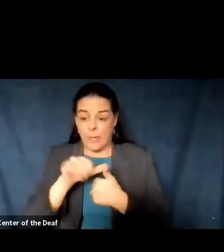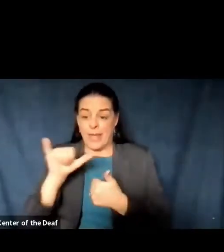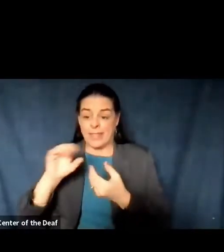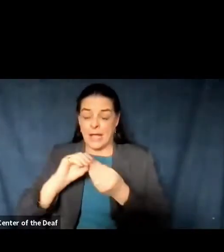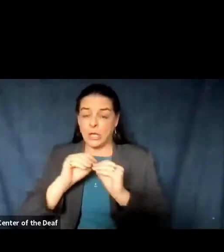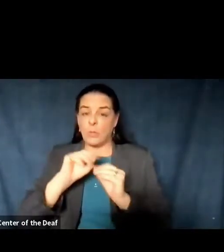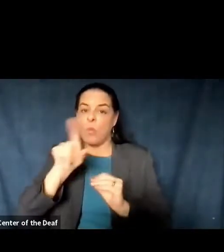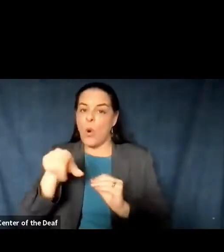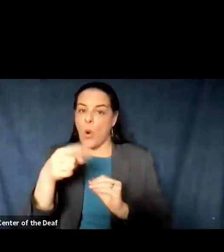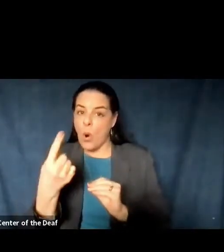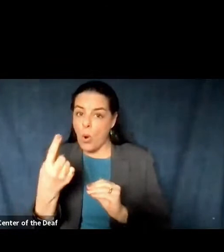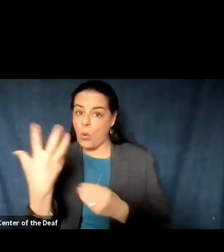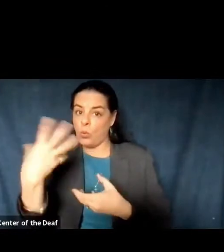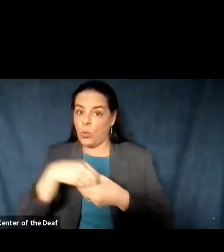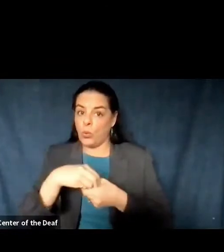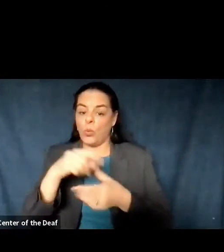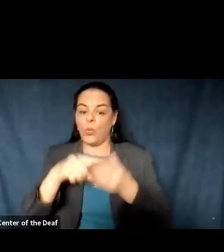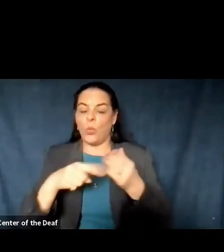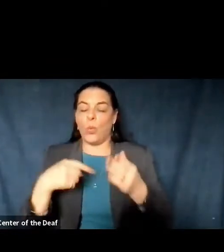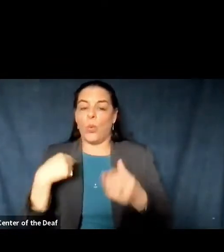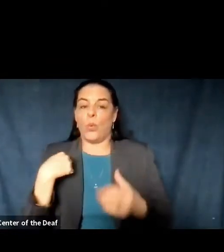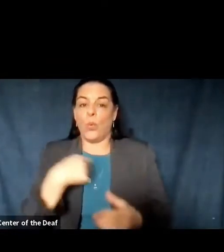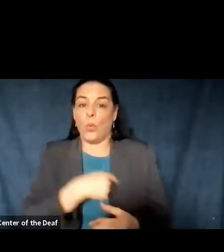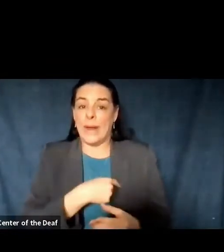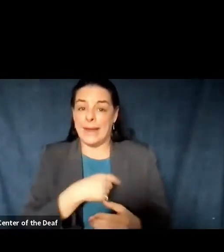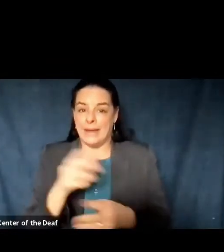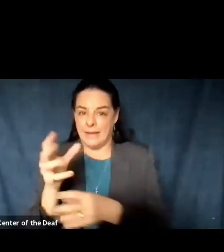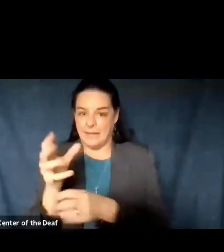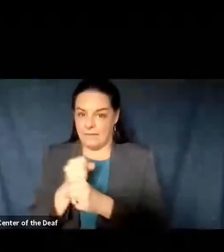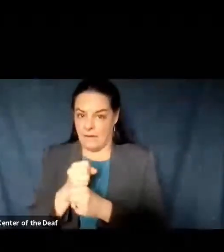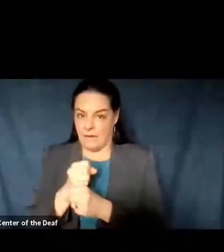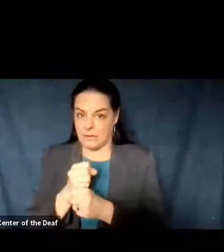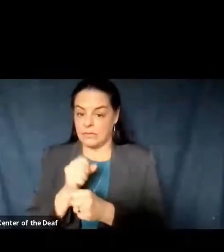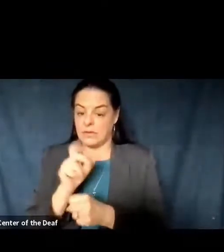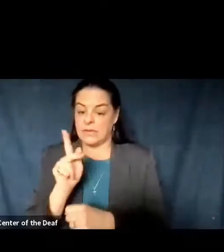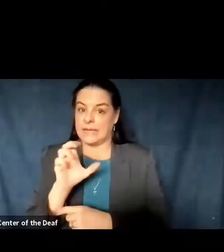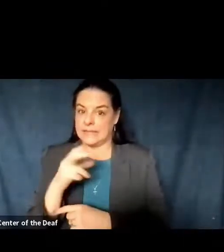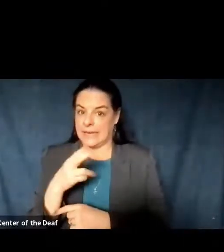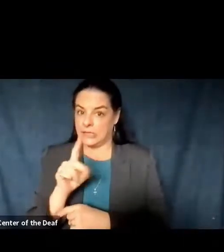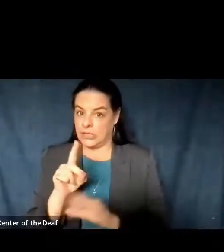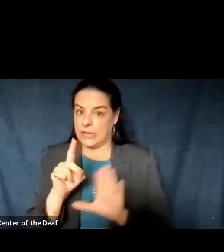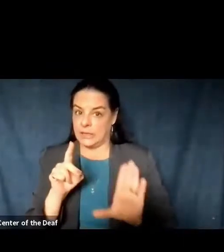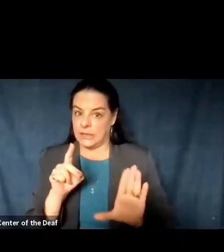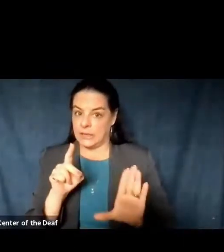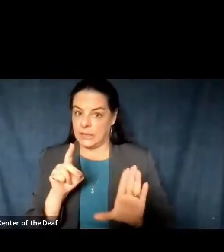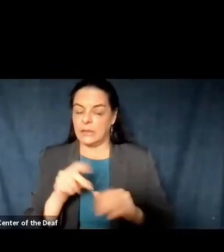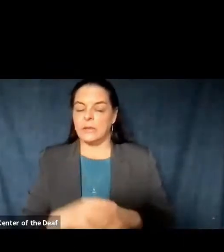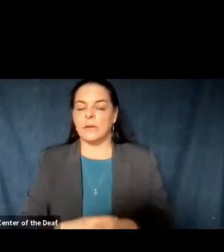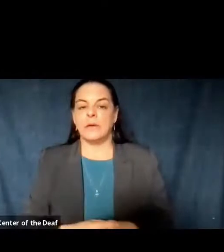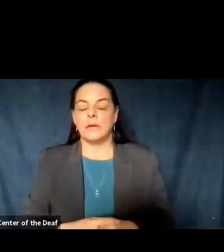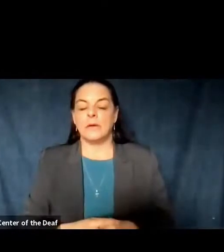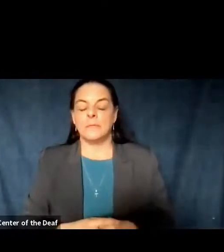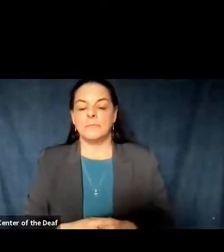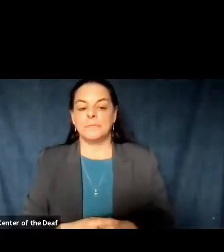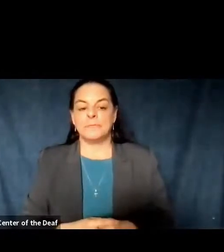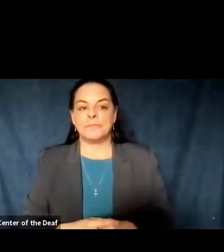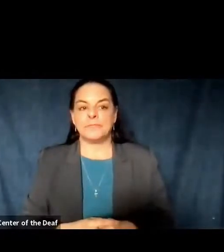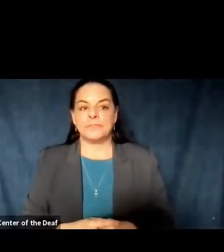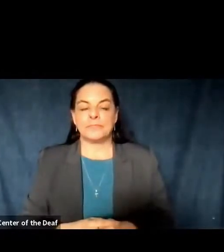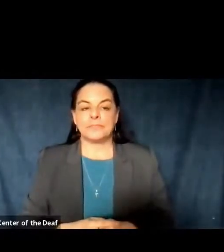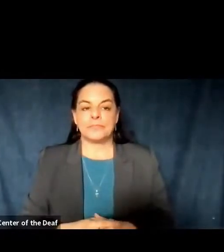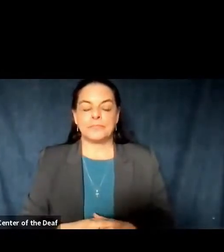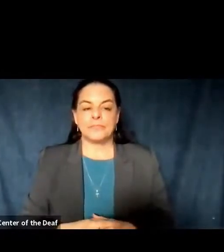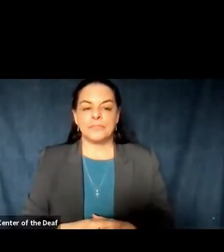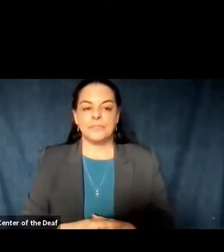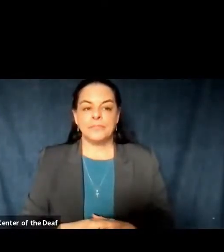include, again, the doses that KCHD has received and administered. On the